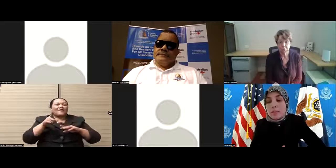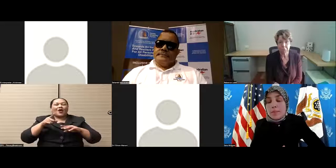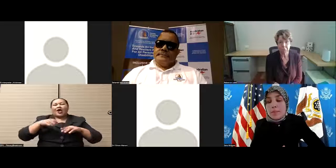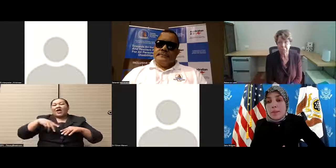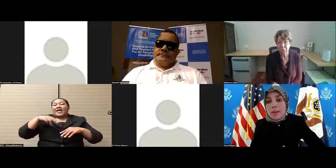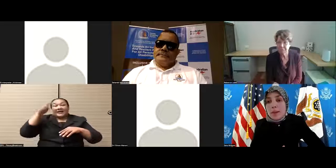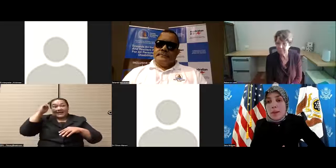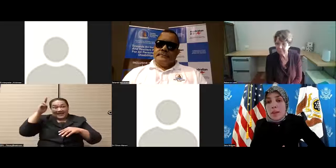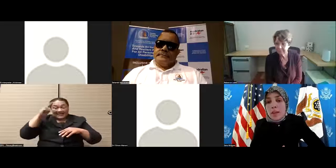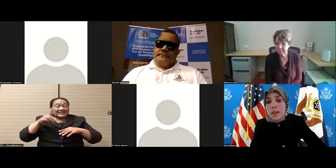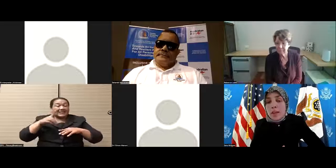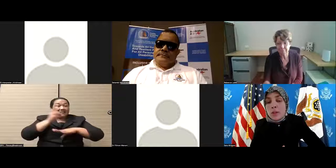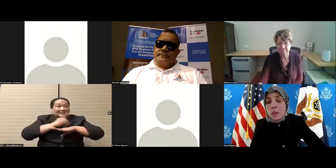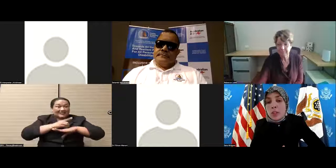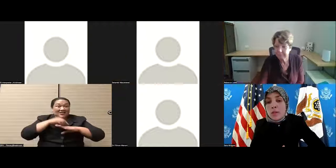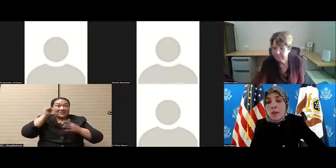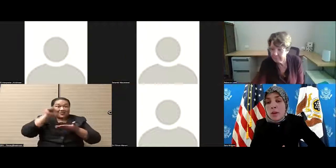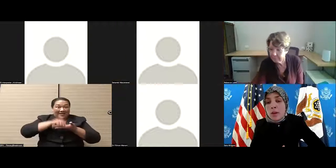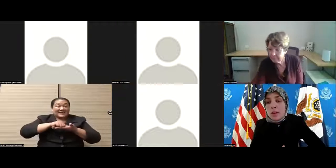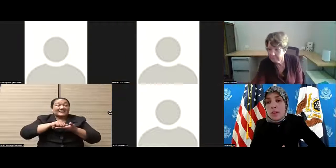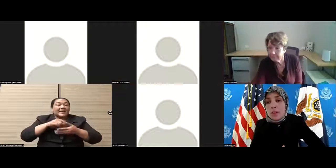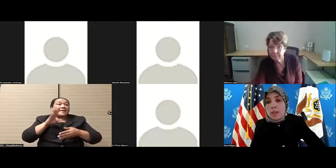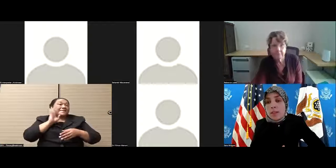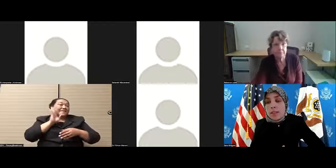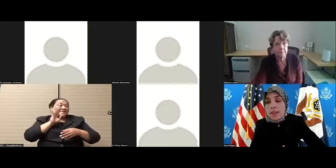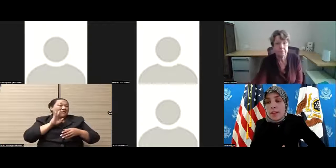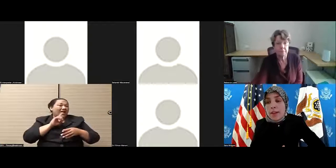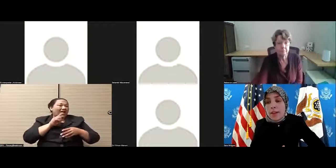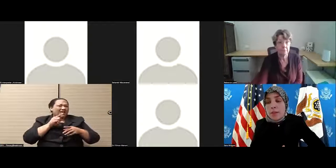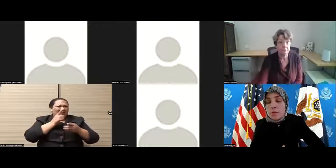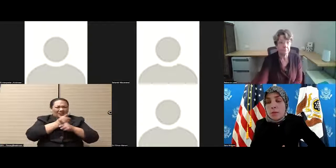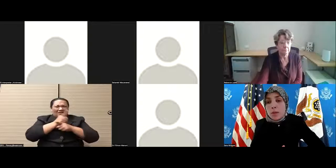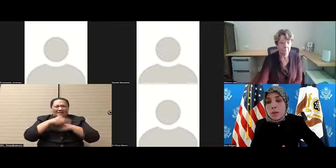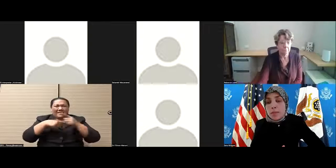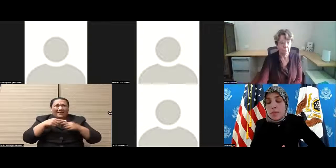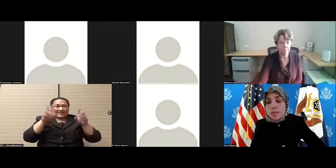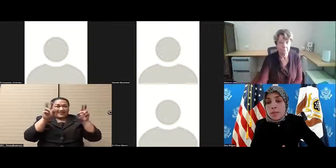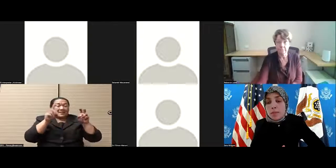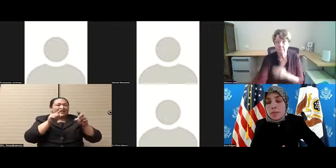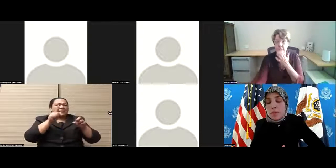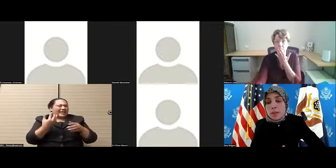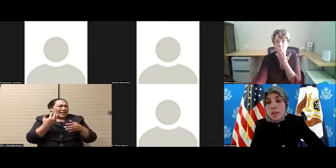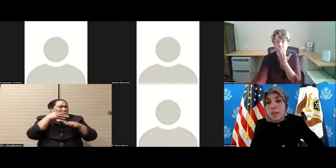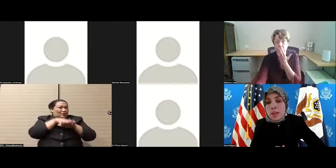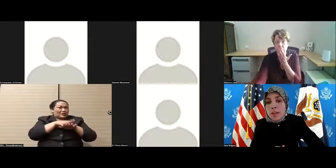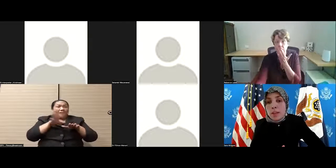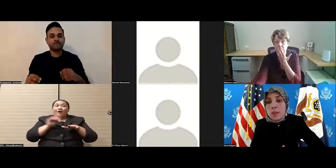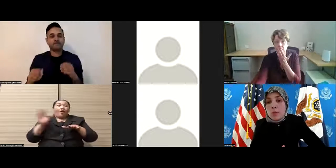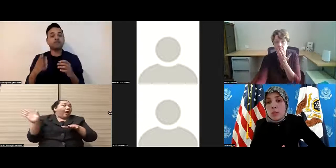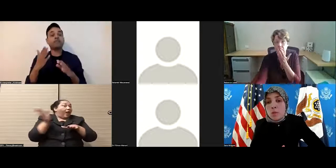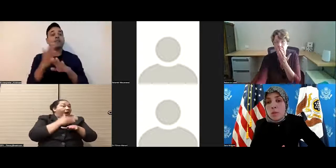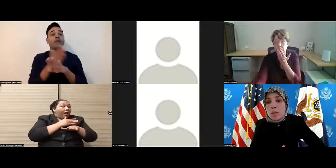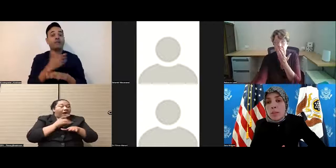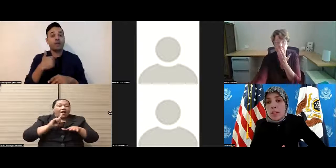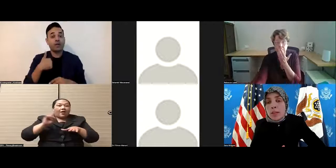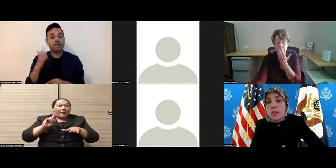phrase. The inclusion of all is a value for all. The